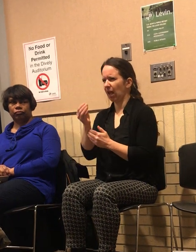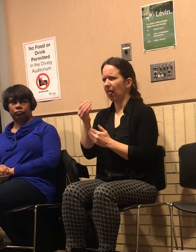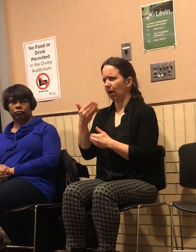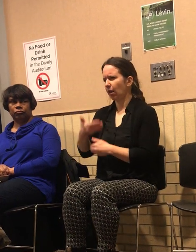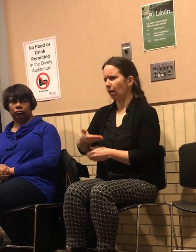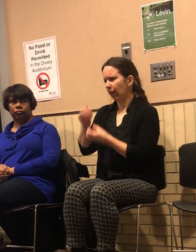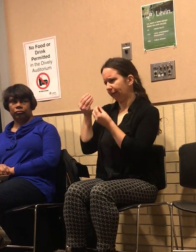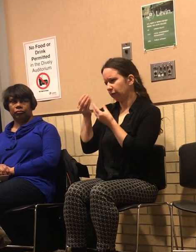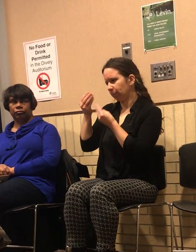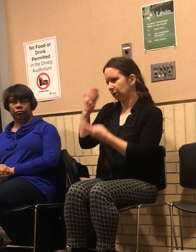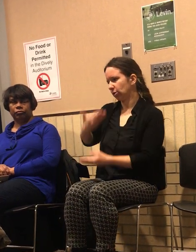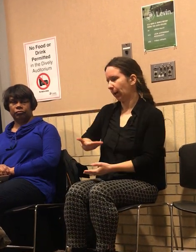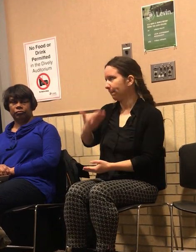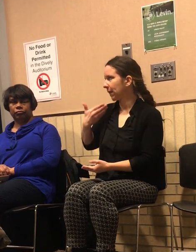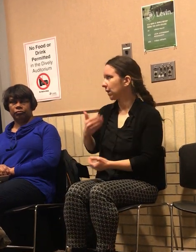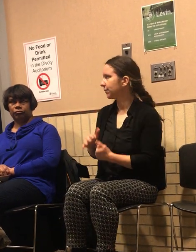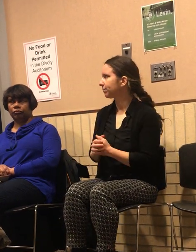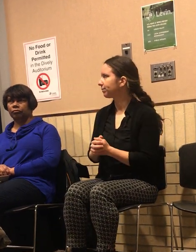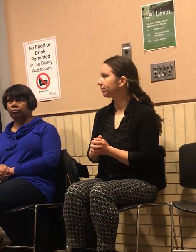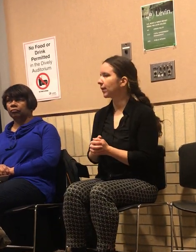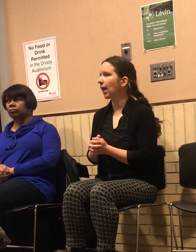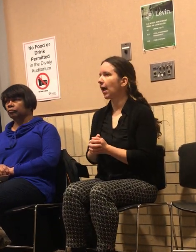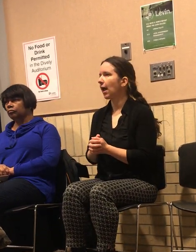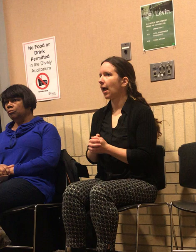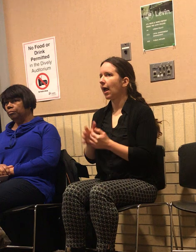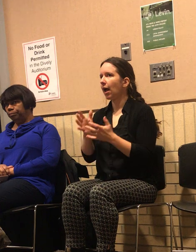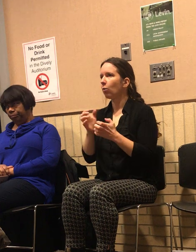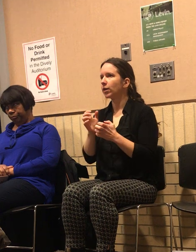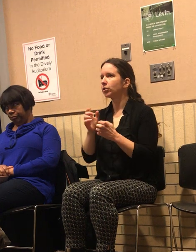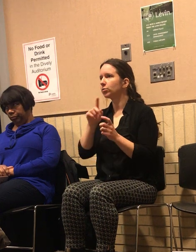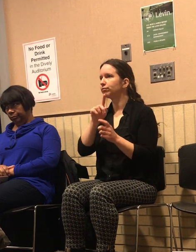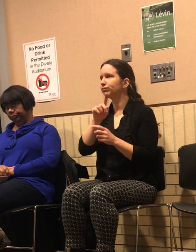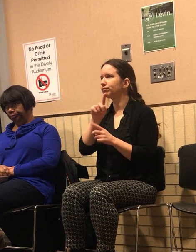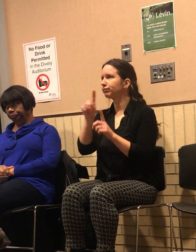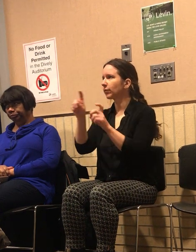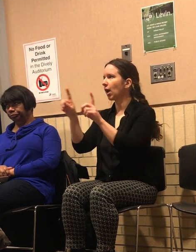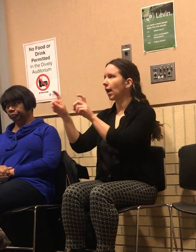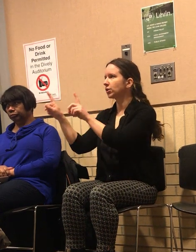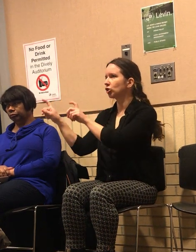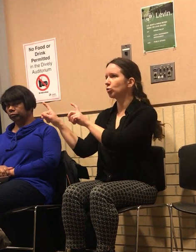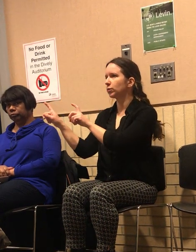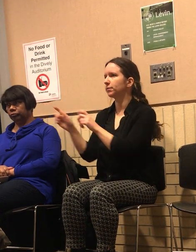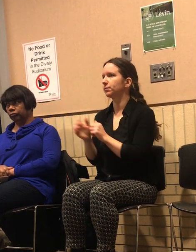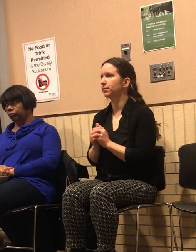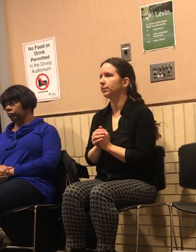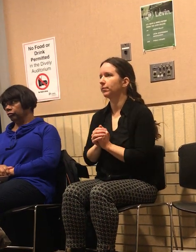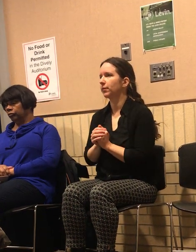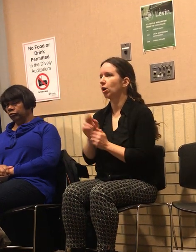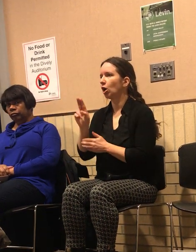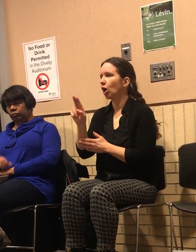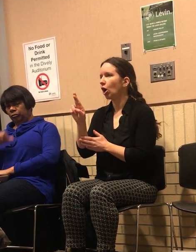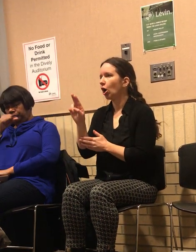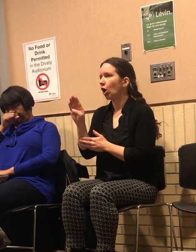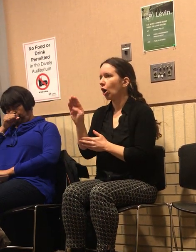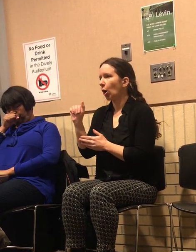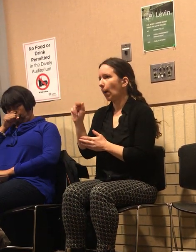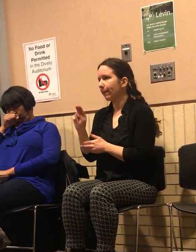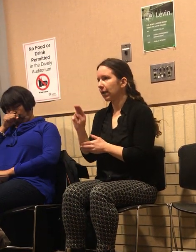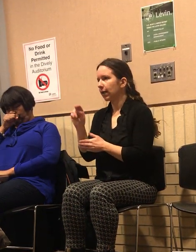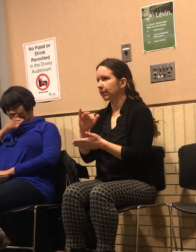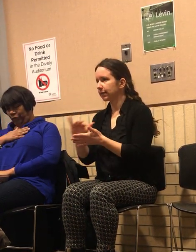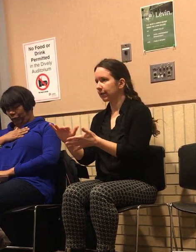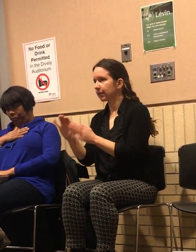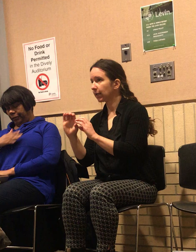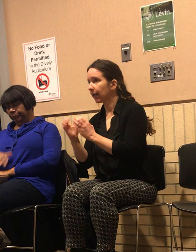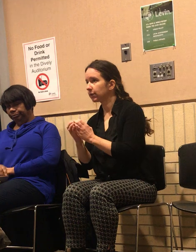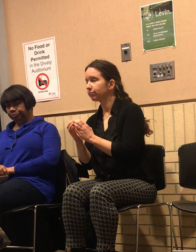so I understand you guys, I'm not going to go around, but we're just going to raise hands. So this is the urban studies class. Can you raise your hand if